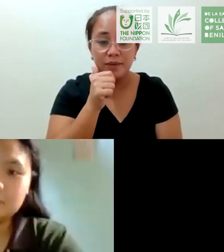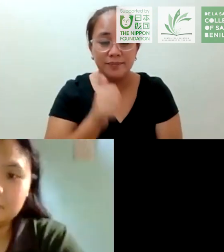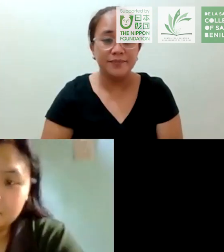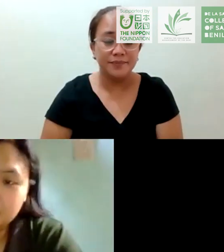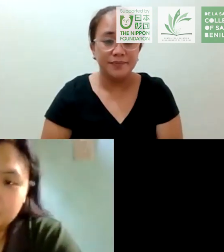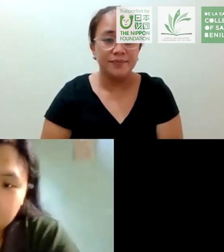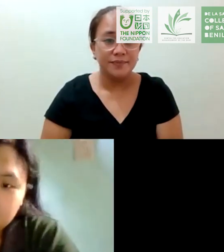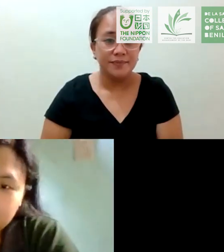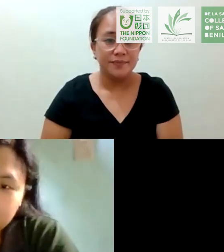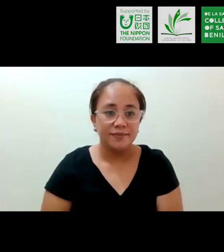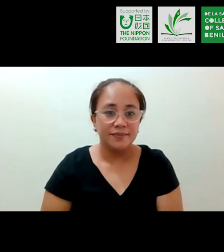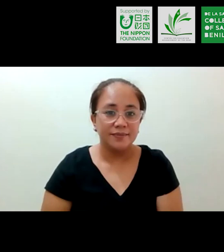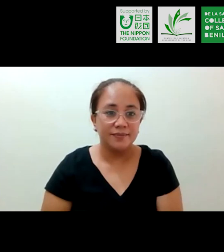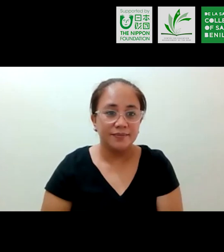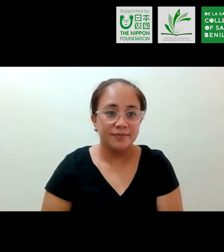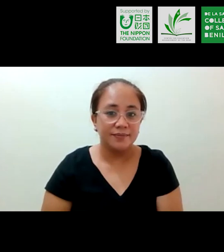So,